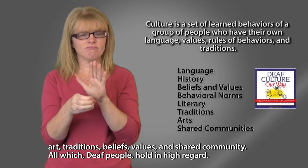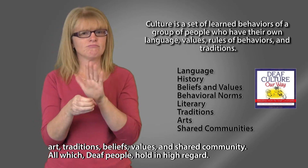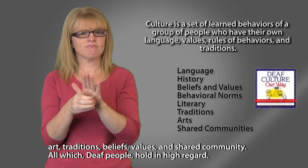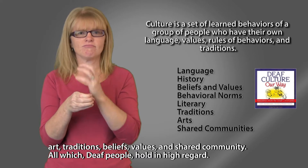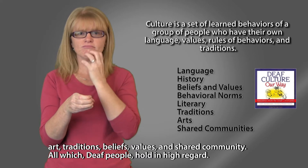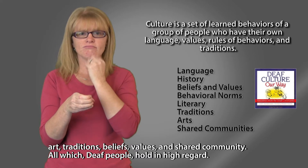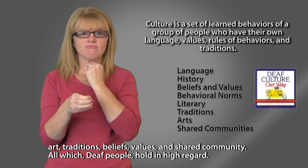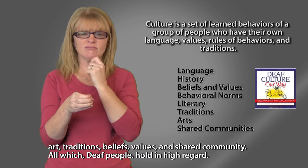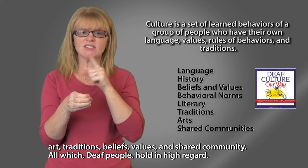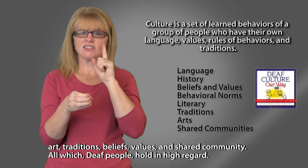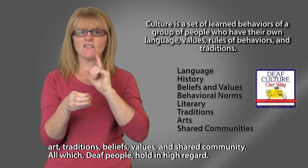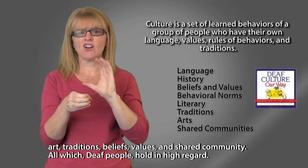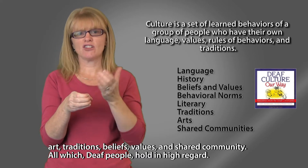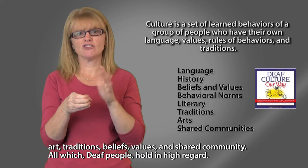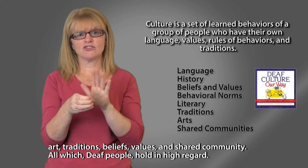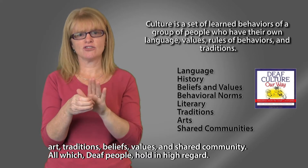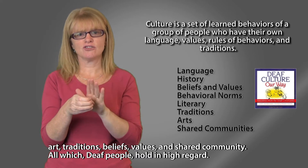people hold in high regard.